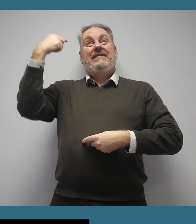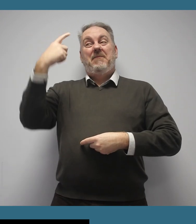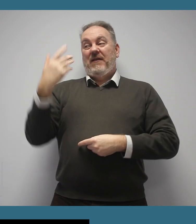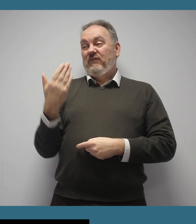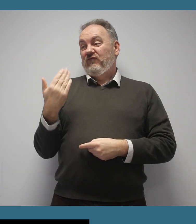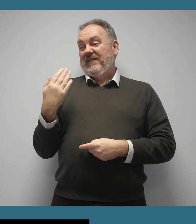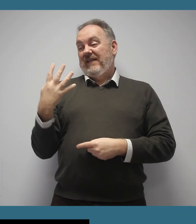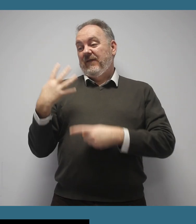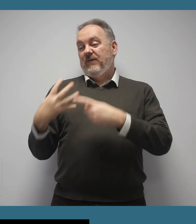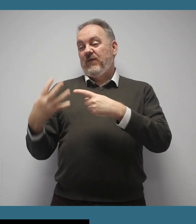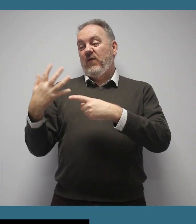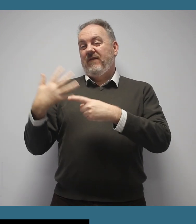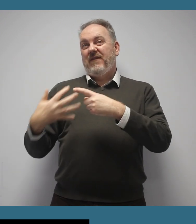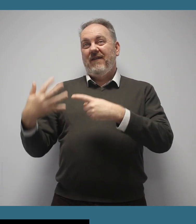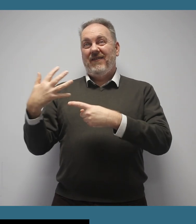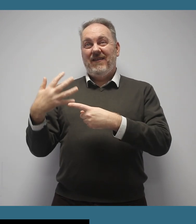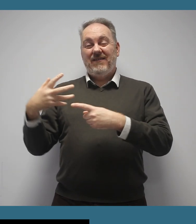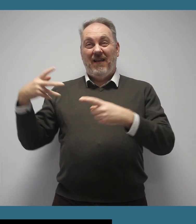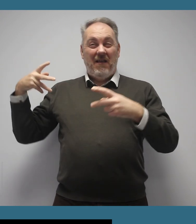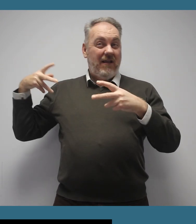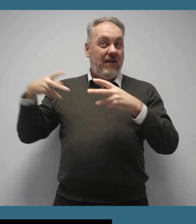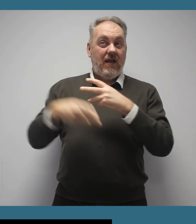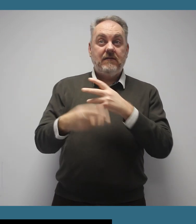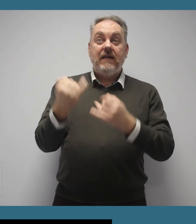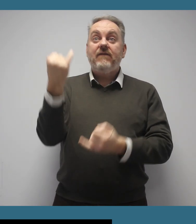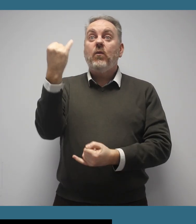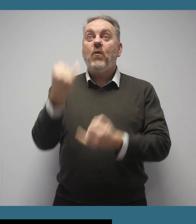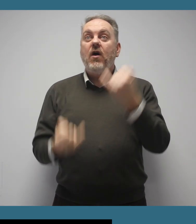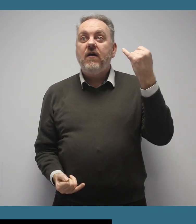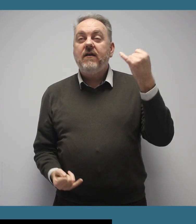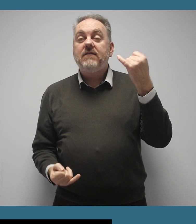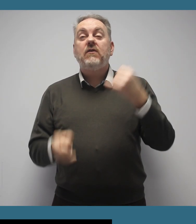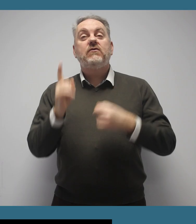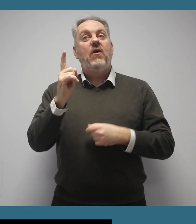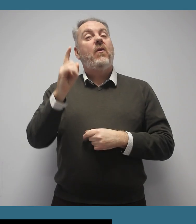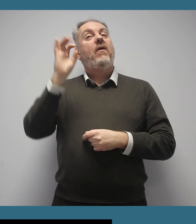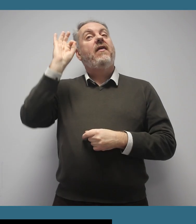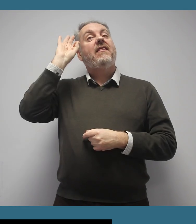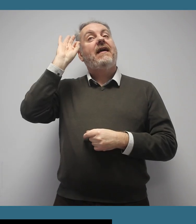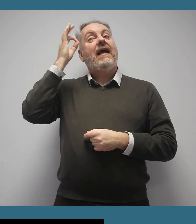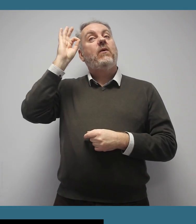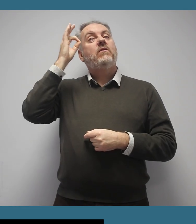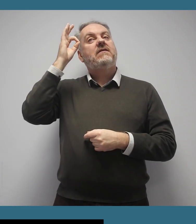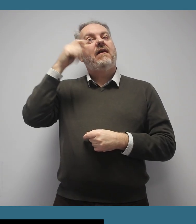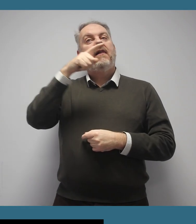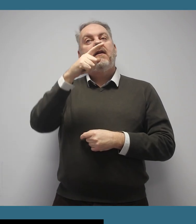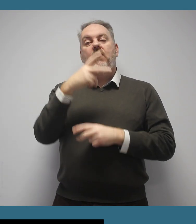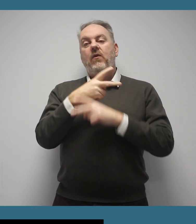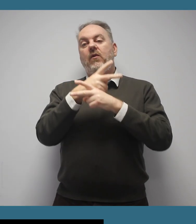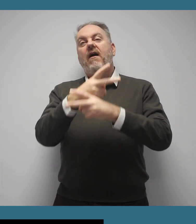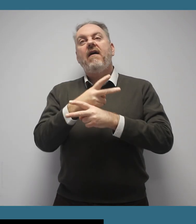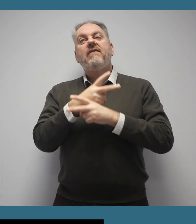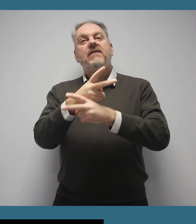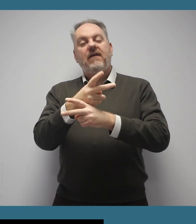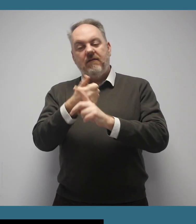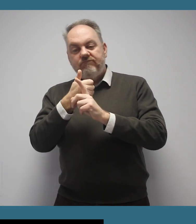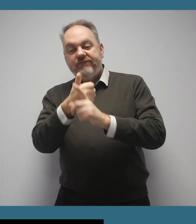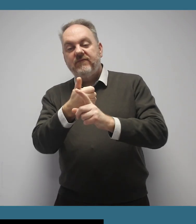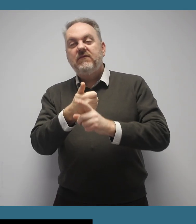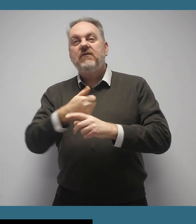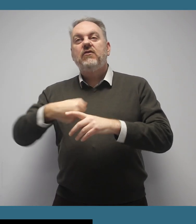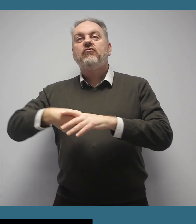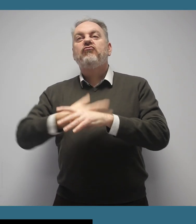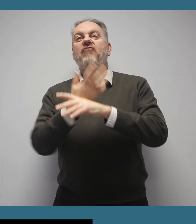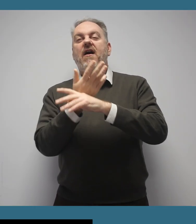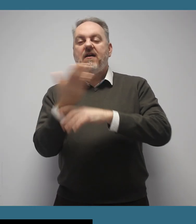years. So what you see here, the council does is the council keeps the grass done, keeps the